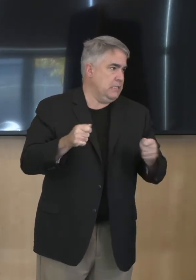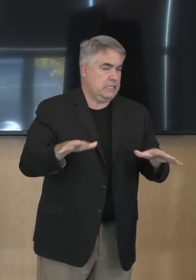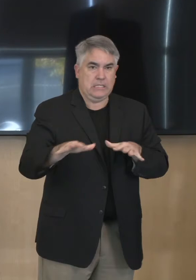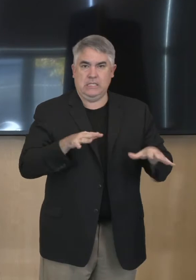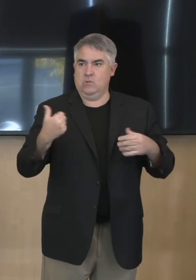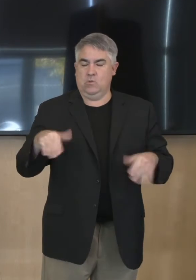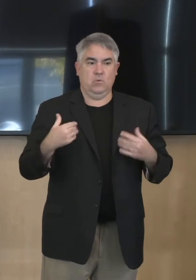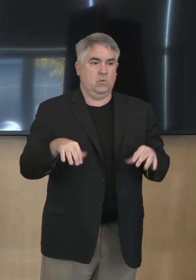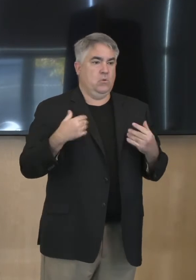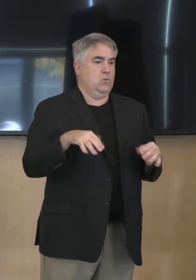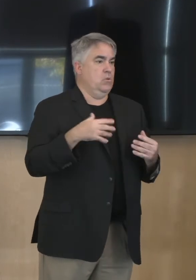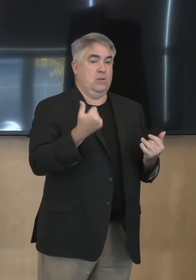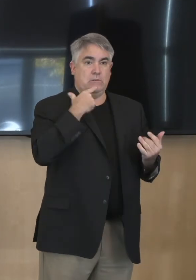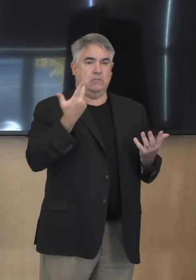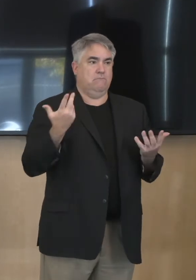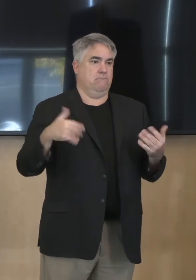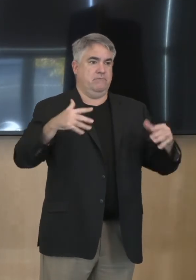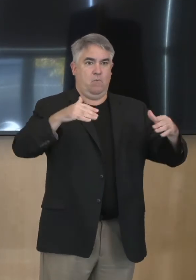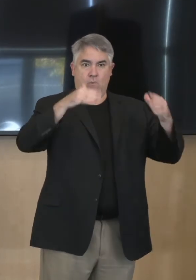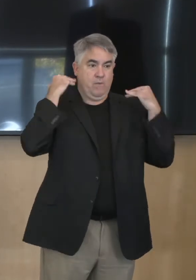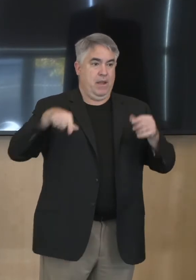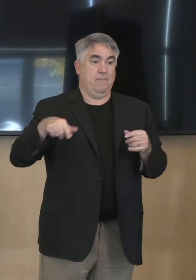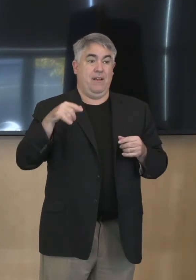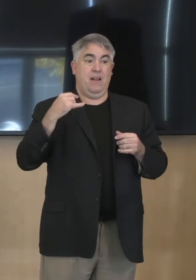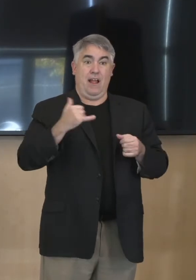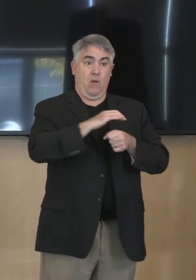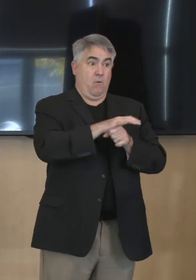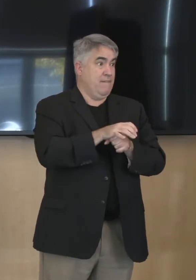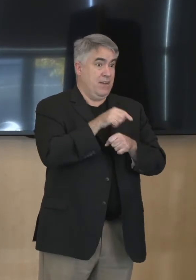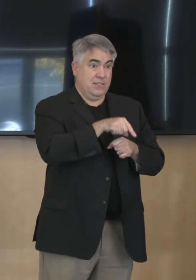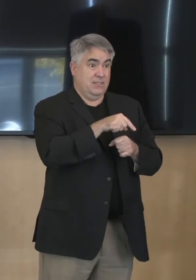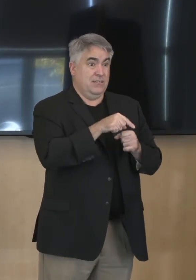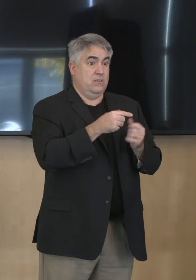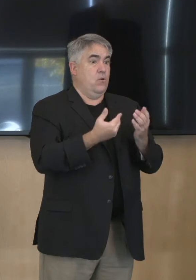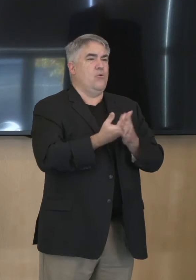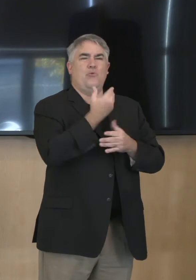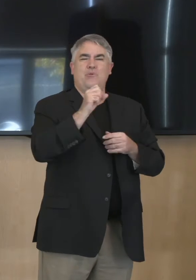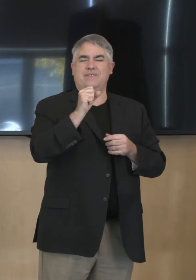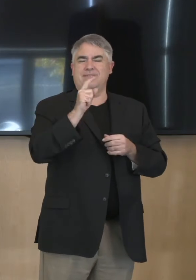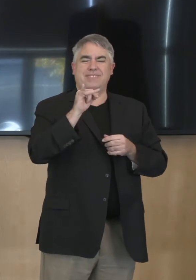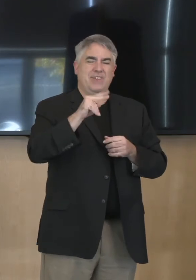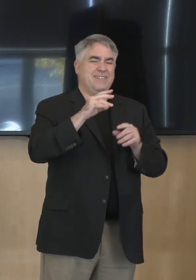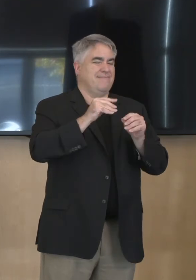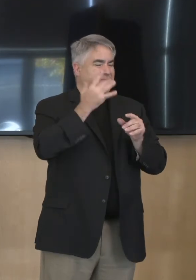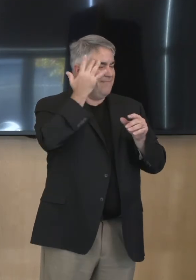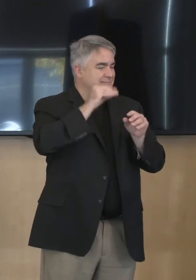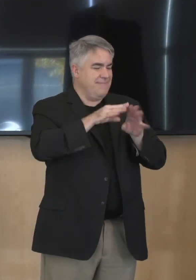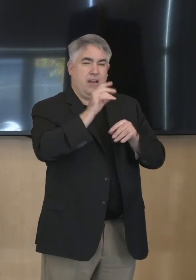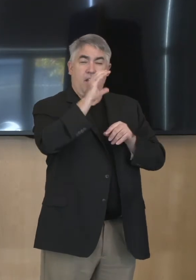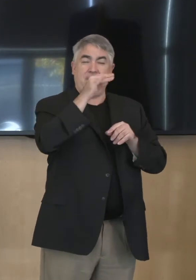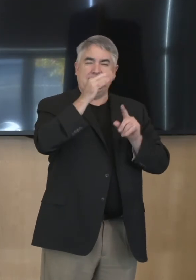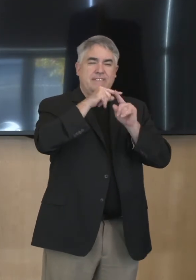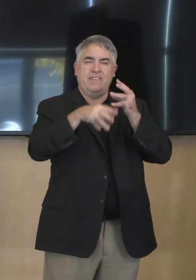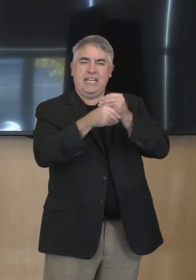variant, a strain of the virus that we believe is much more contagious. We now have dozens of cases in San Diego County.